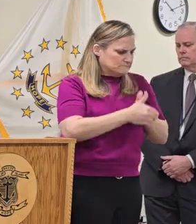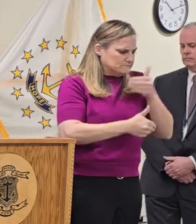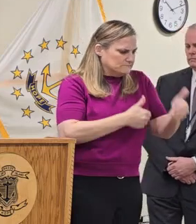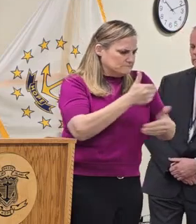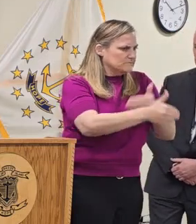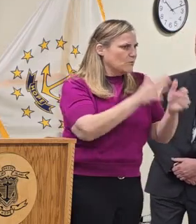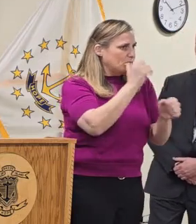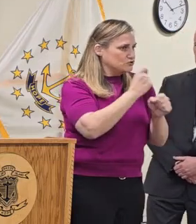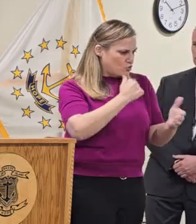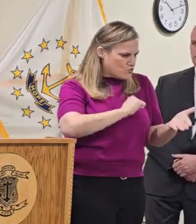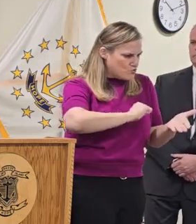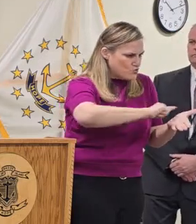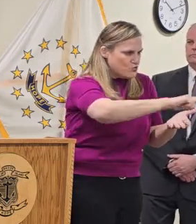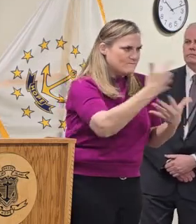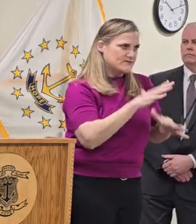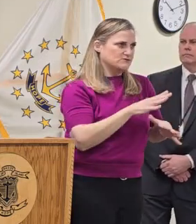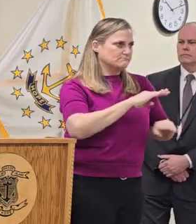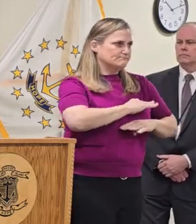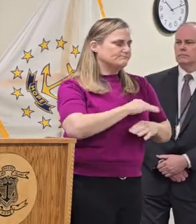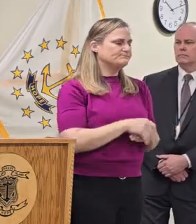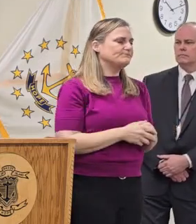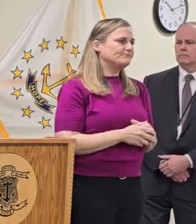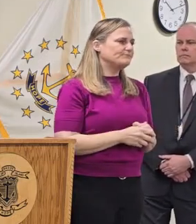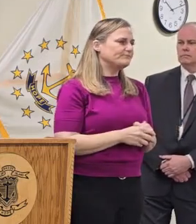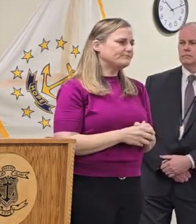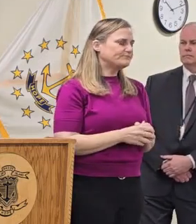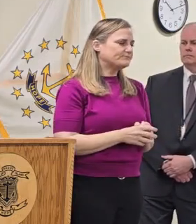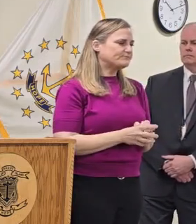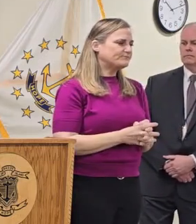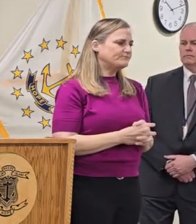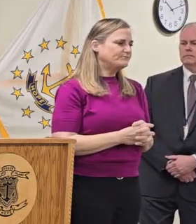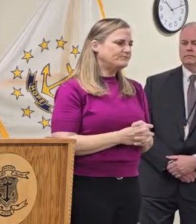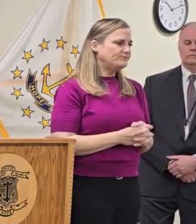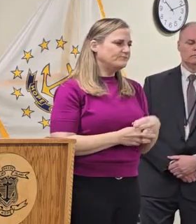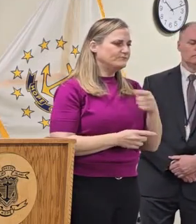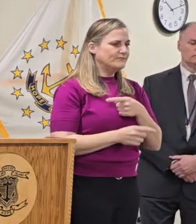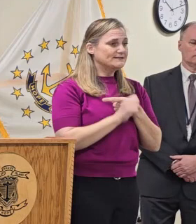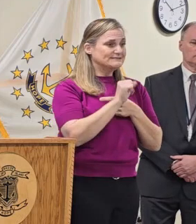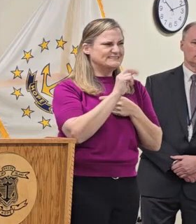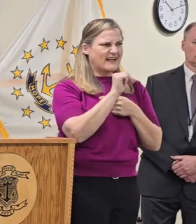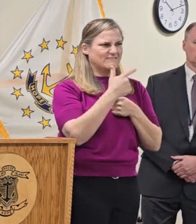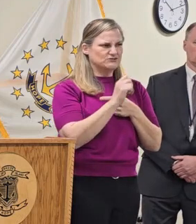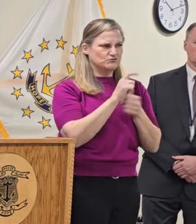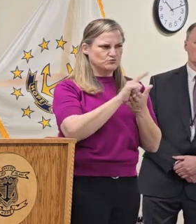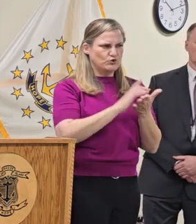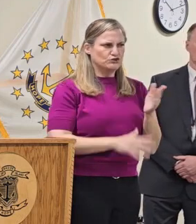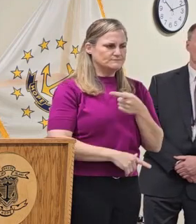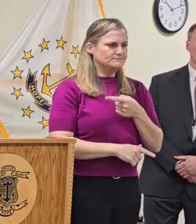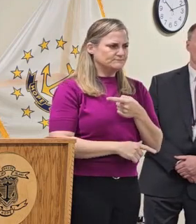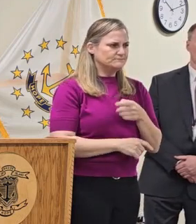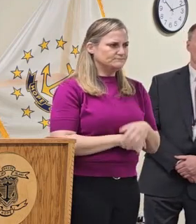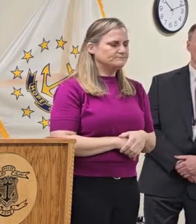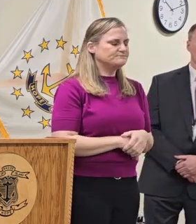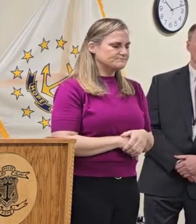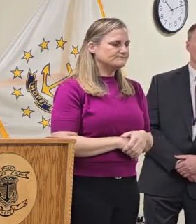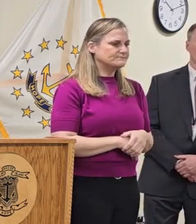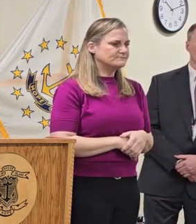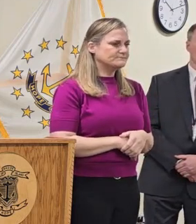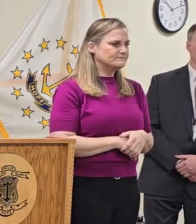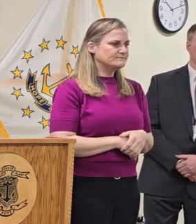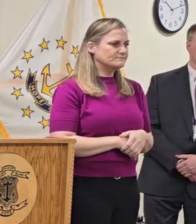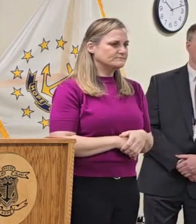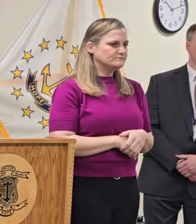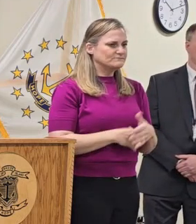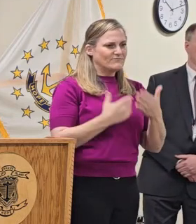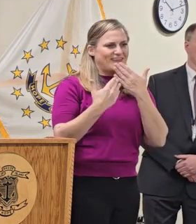John? I'll just say briefly that, Governor, thank you for having the trust and confidence in our team to pursue